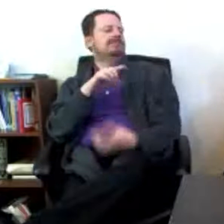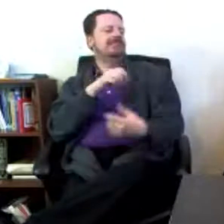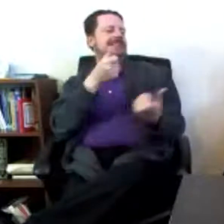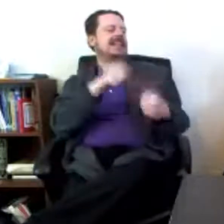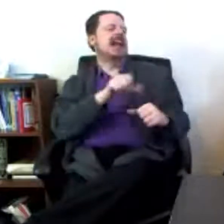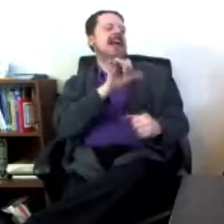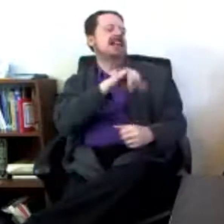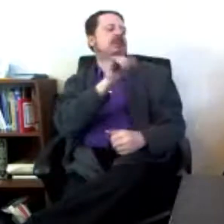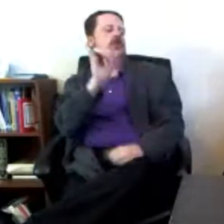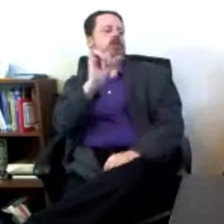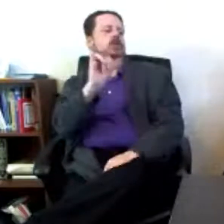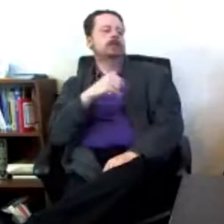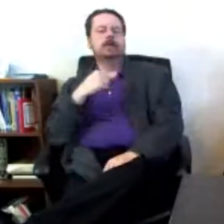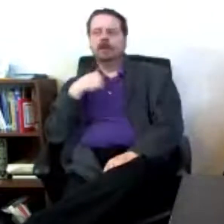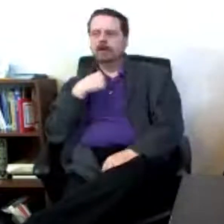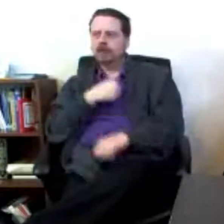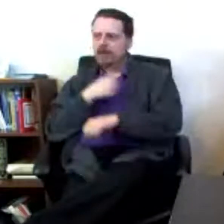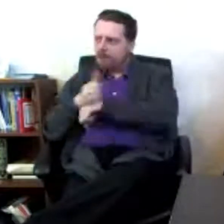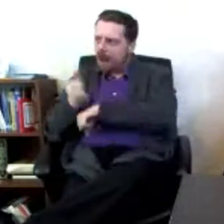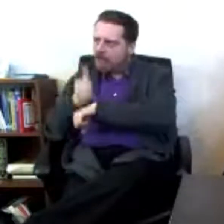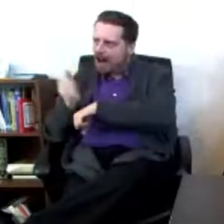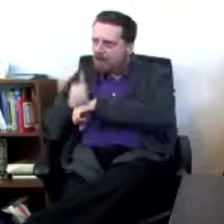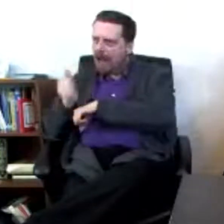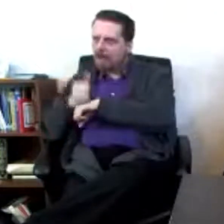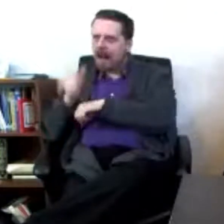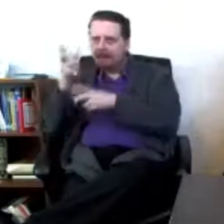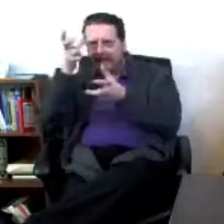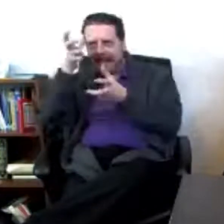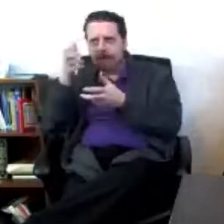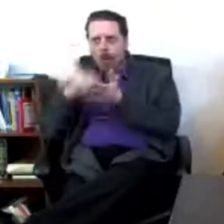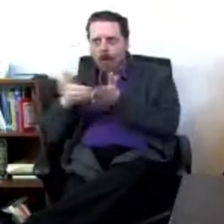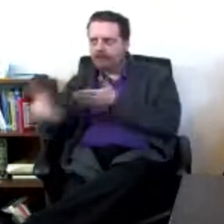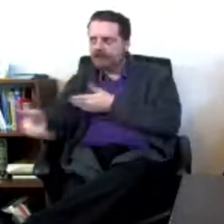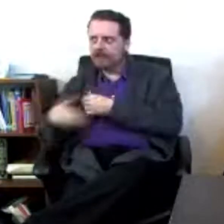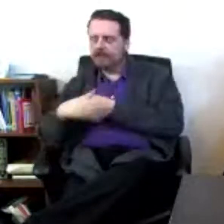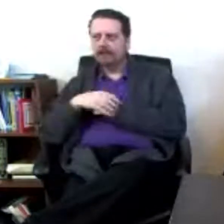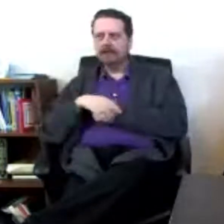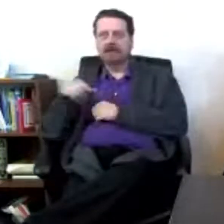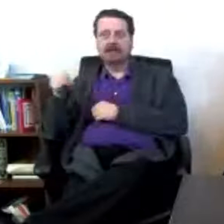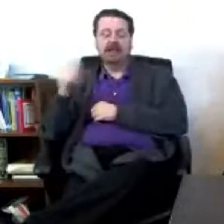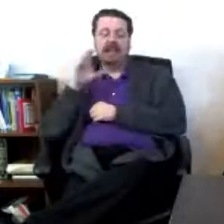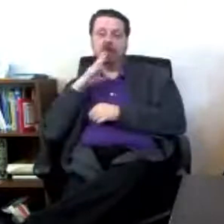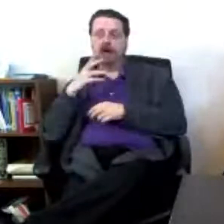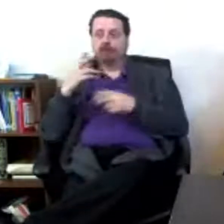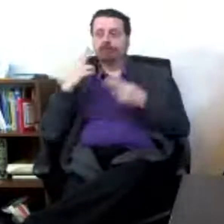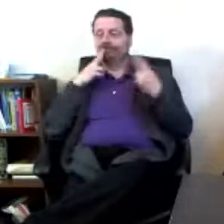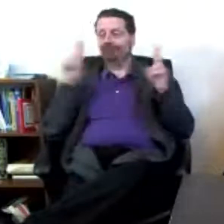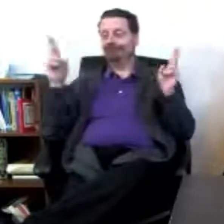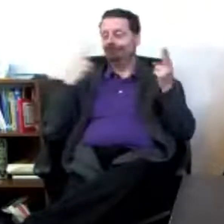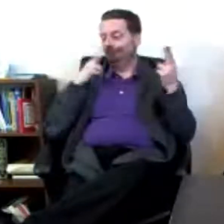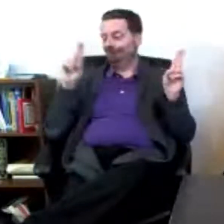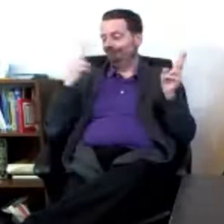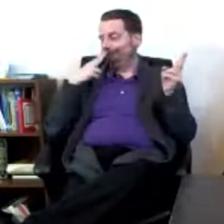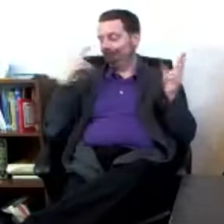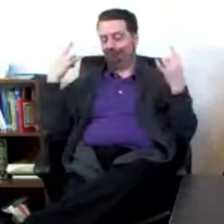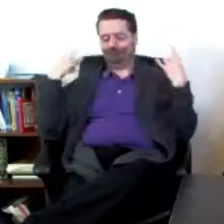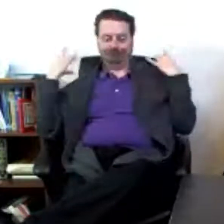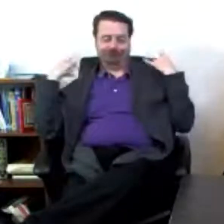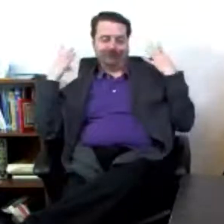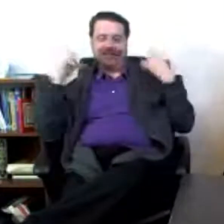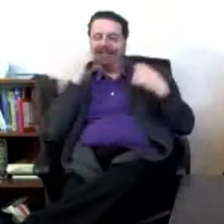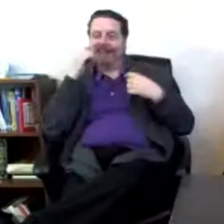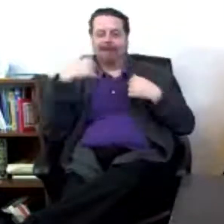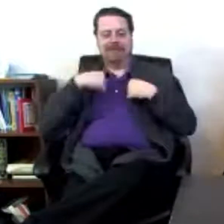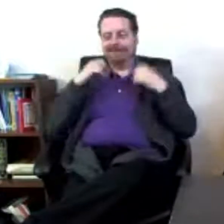Satan, right? He is going to plead innocent of